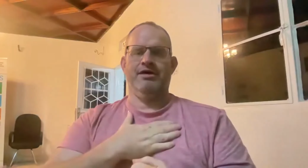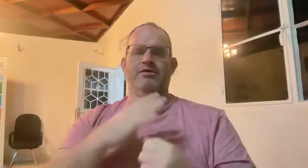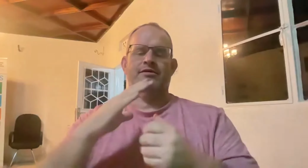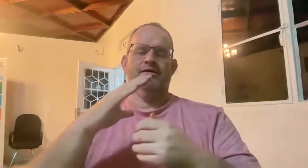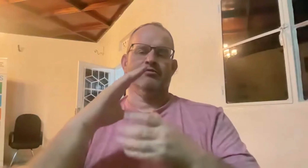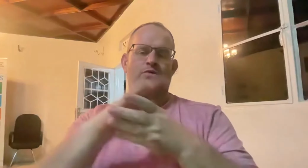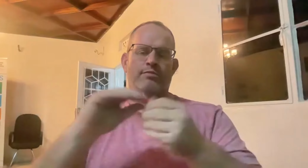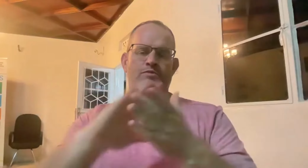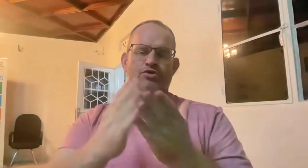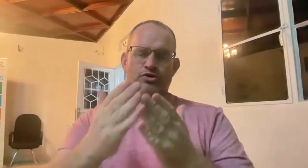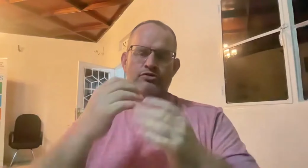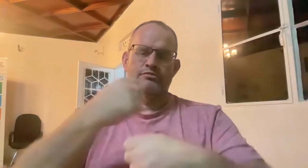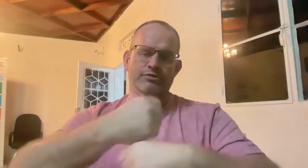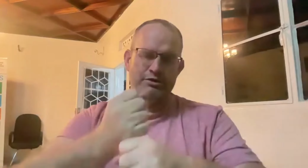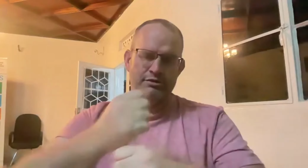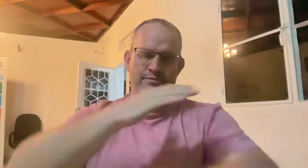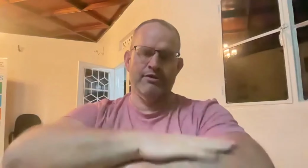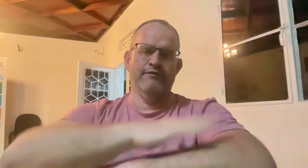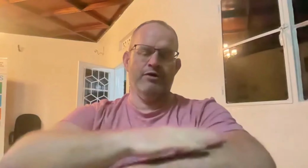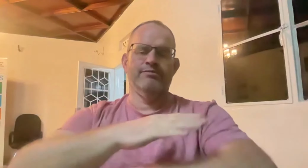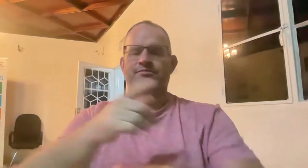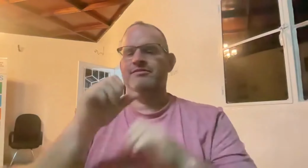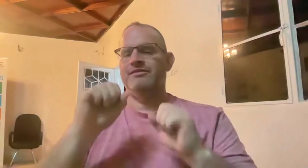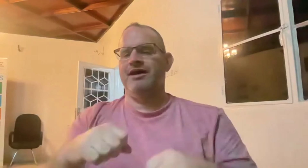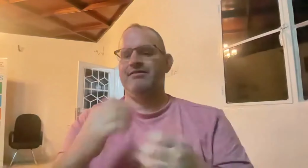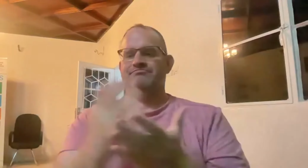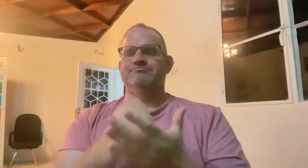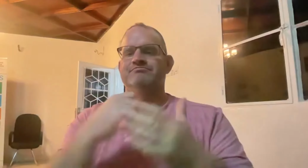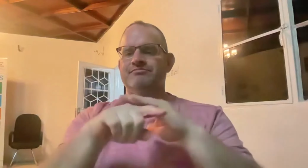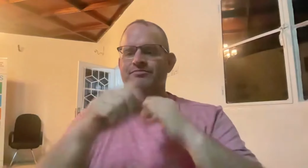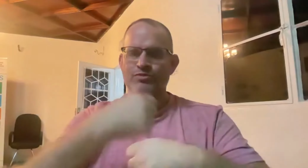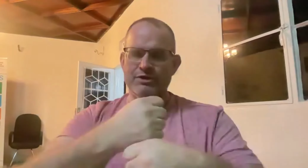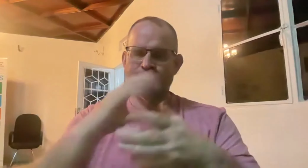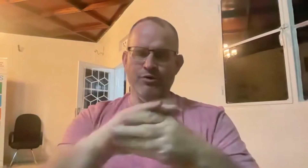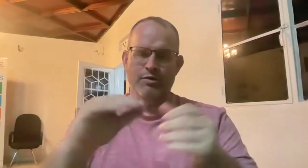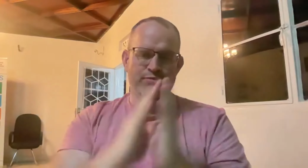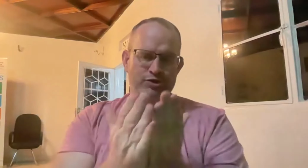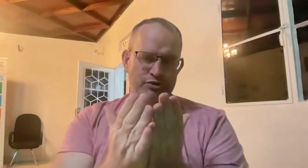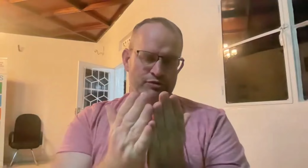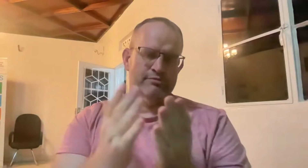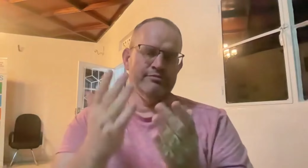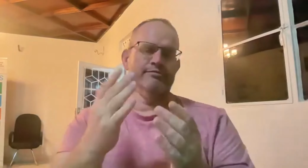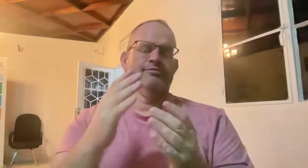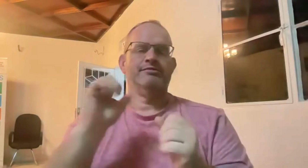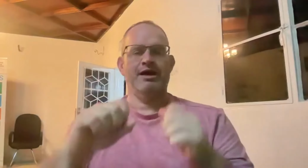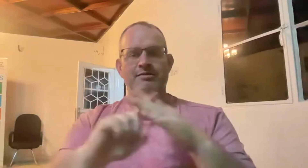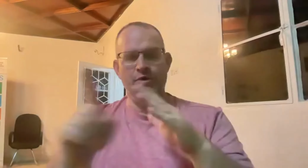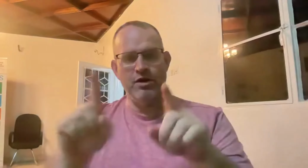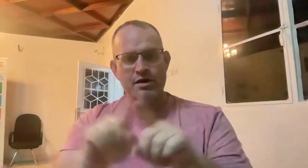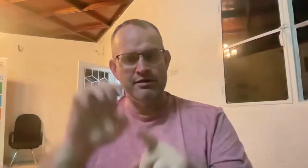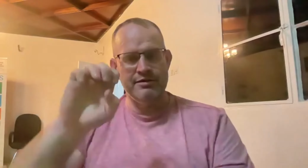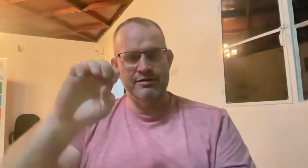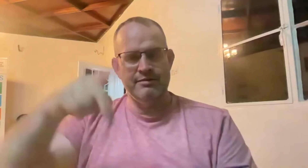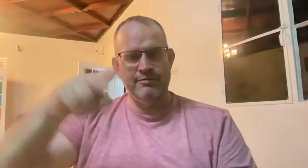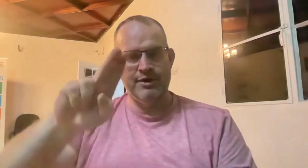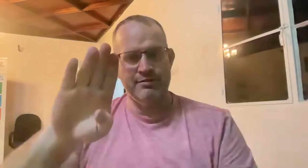ACR also has supported revamping of the storybook platform that we utilize so that you